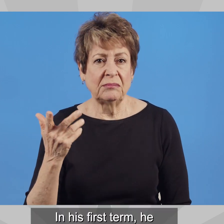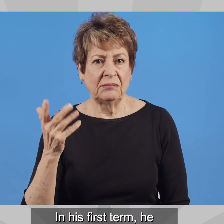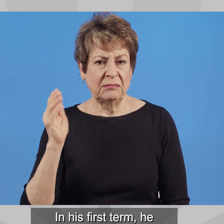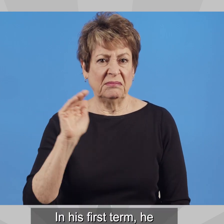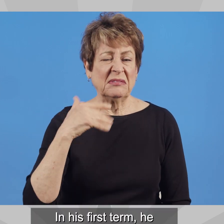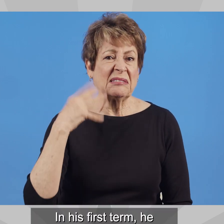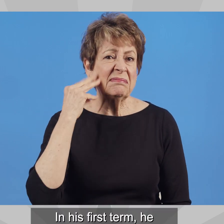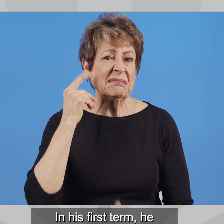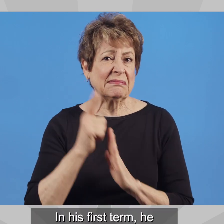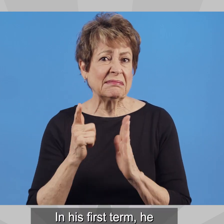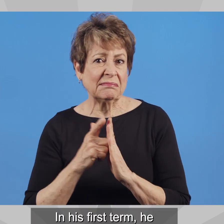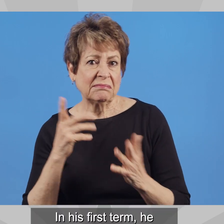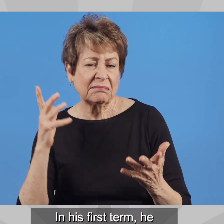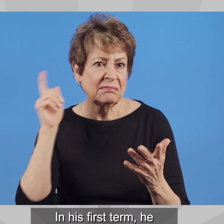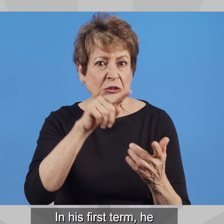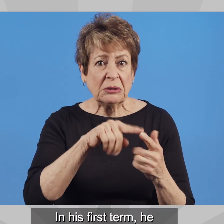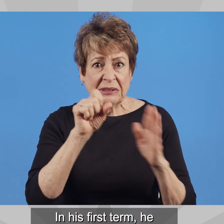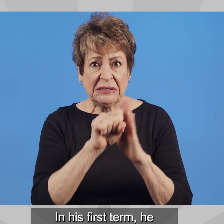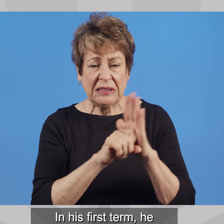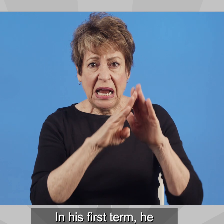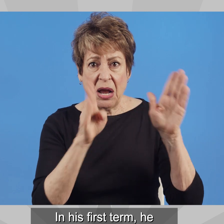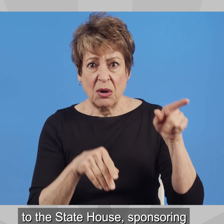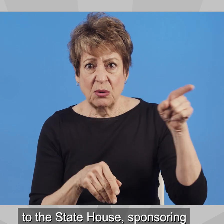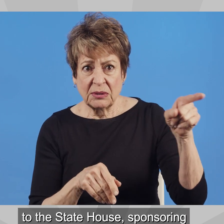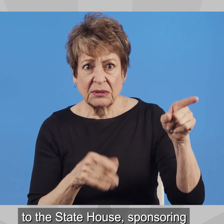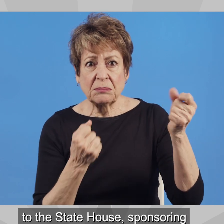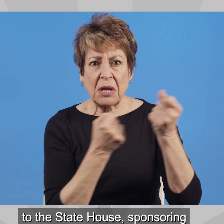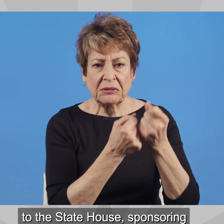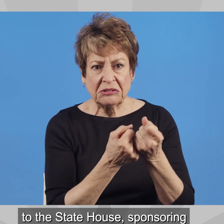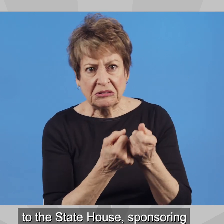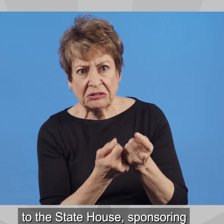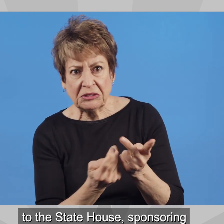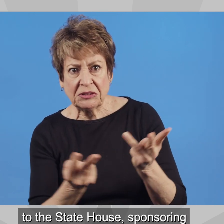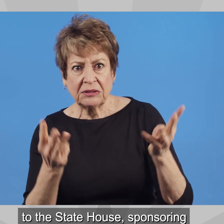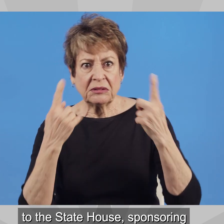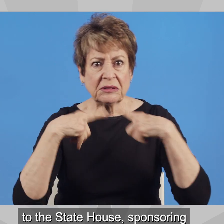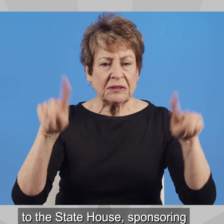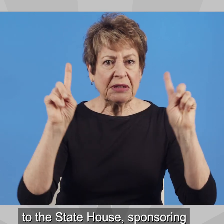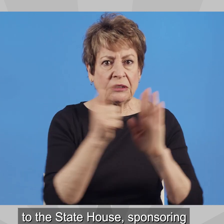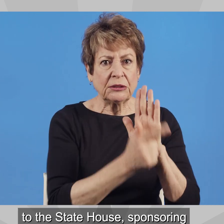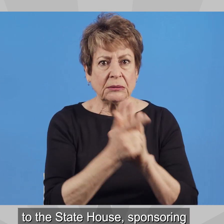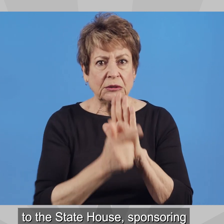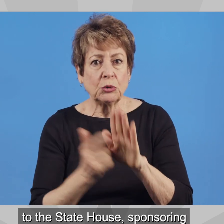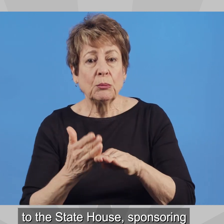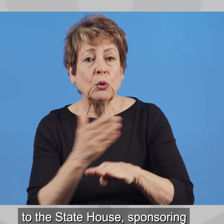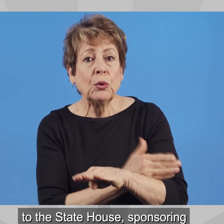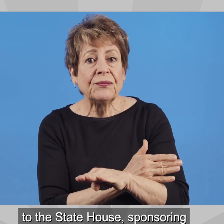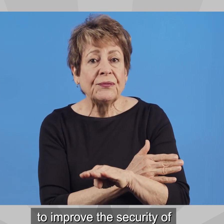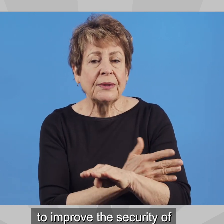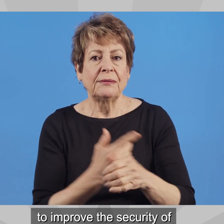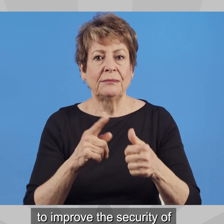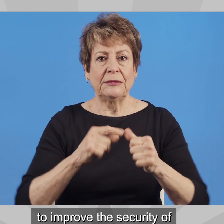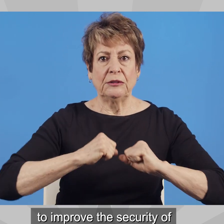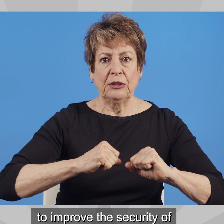In his first term, he brought his legal expertise to the State House, sponsoring successful legislation